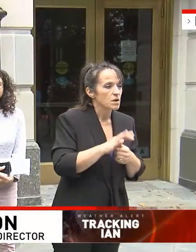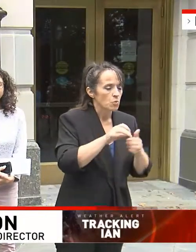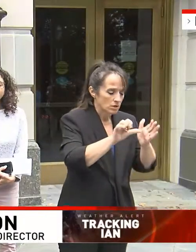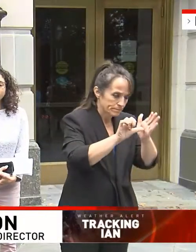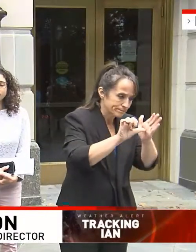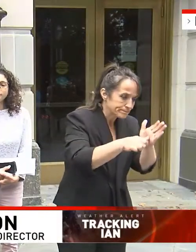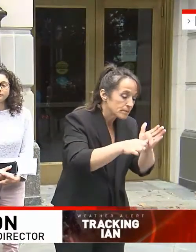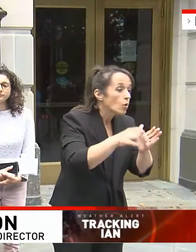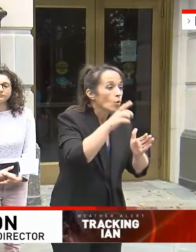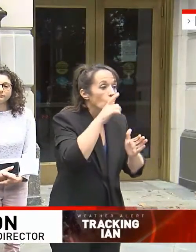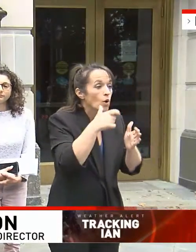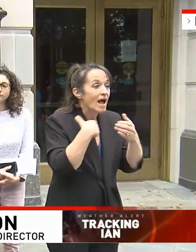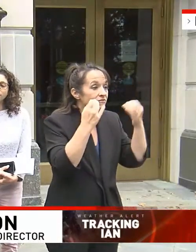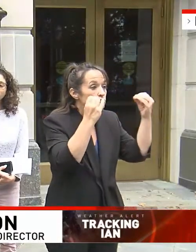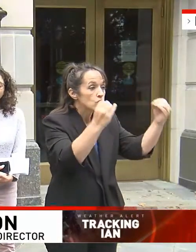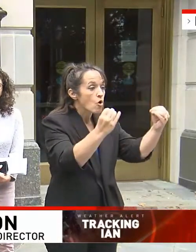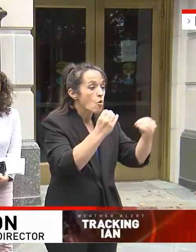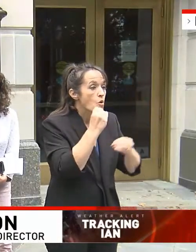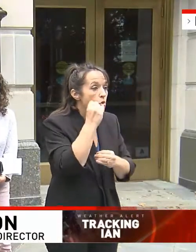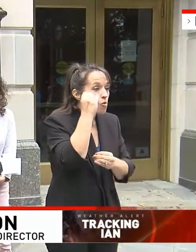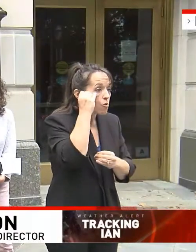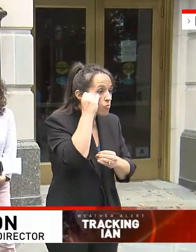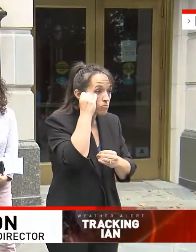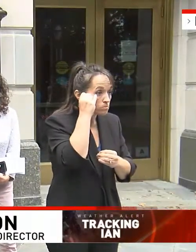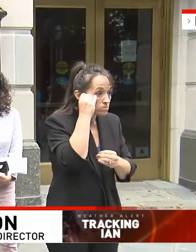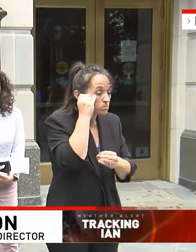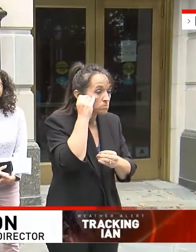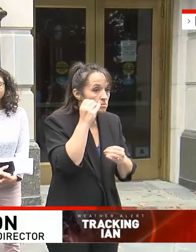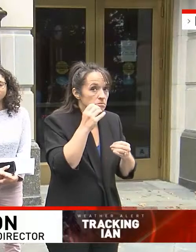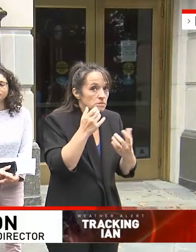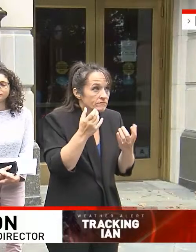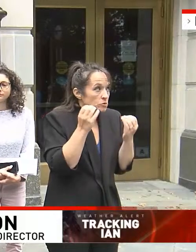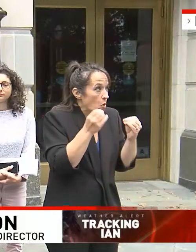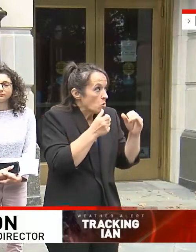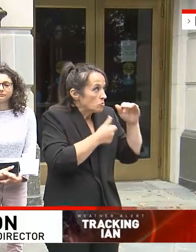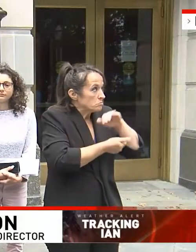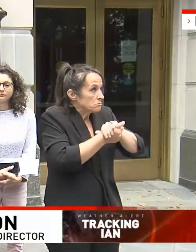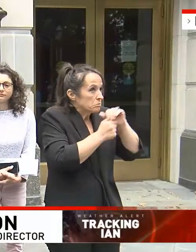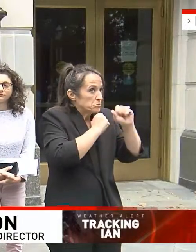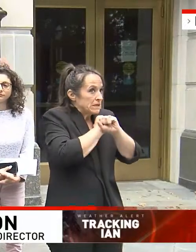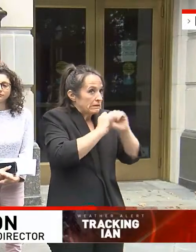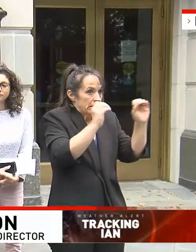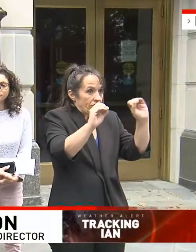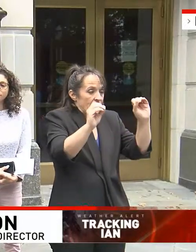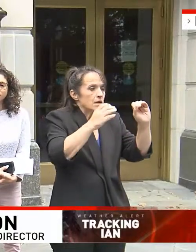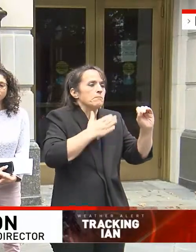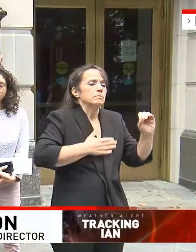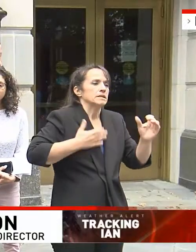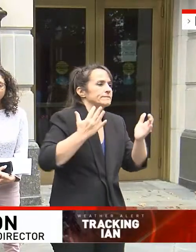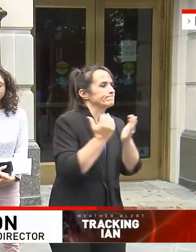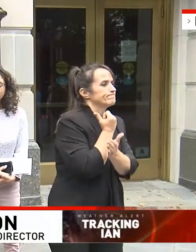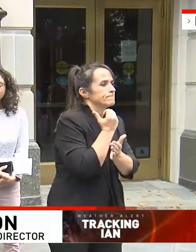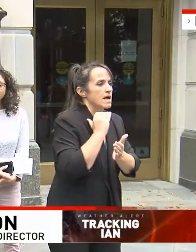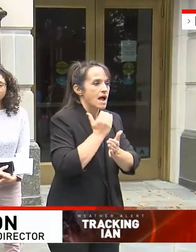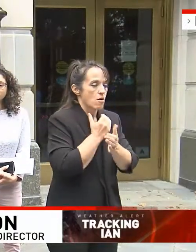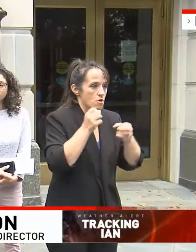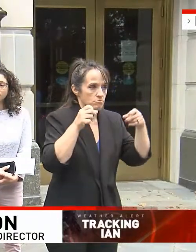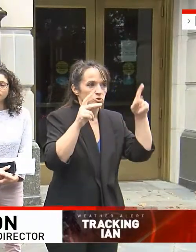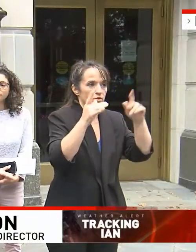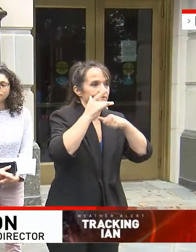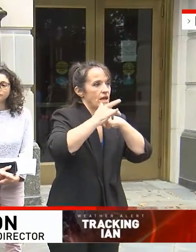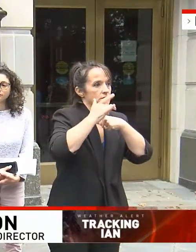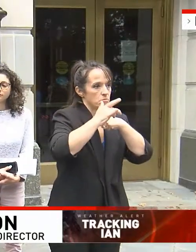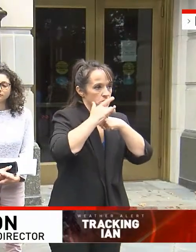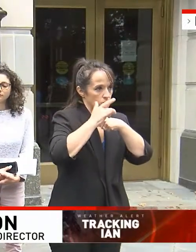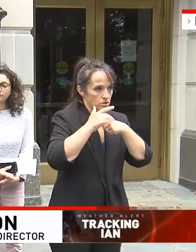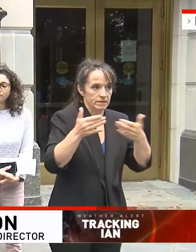our unsheltered neighbors actually taking advantage of the shelter opportunities that are available in our community